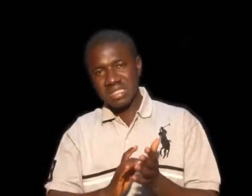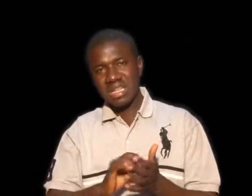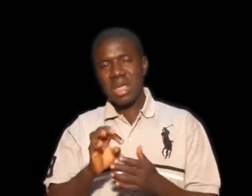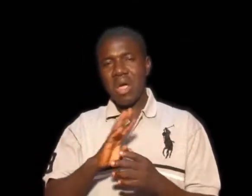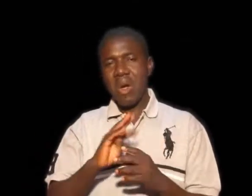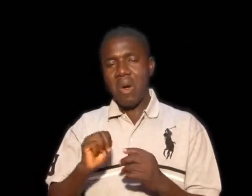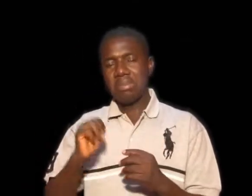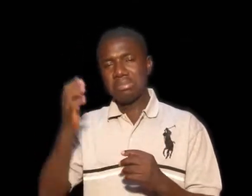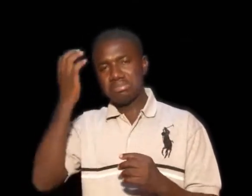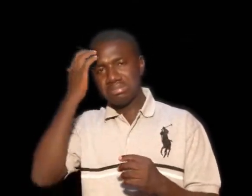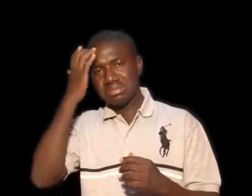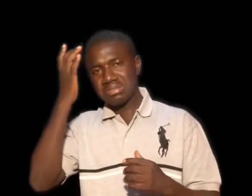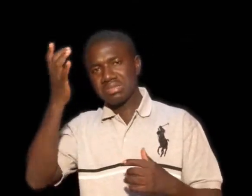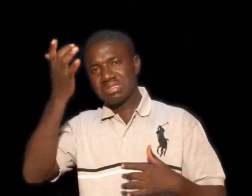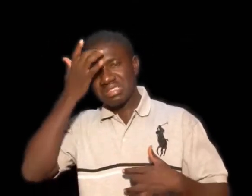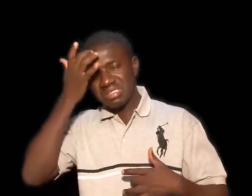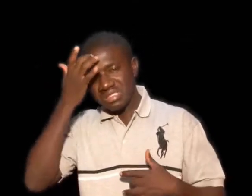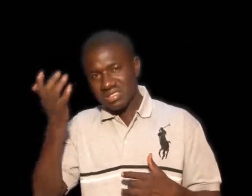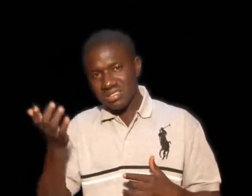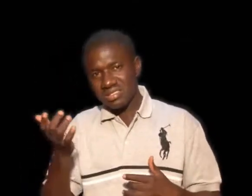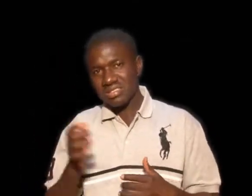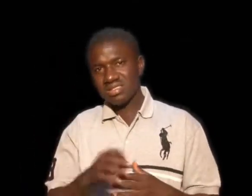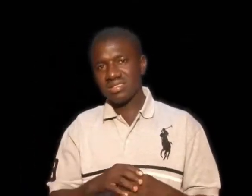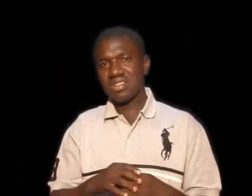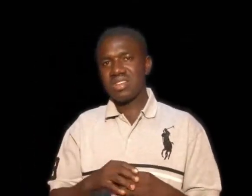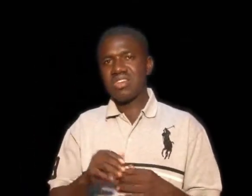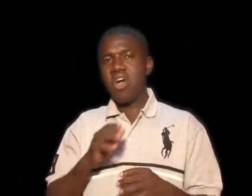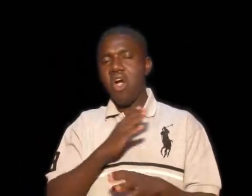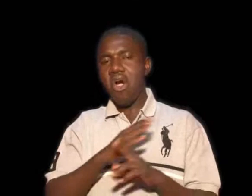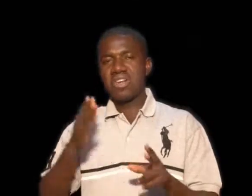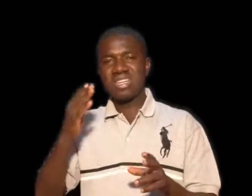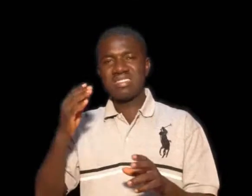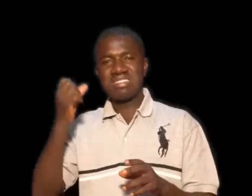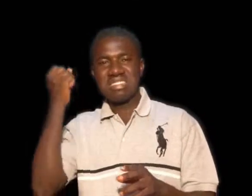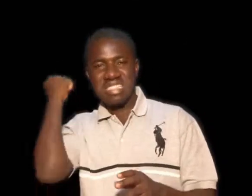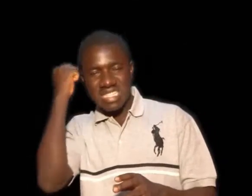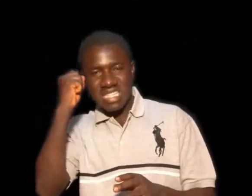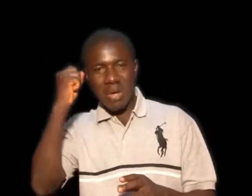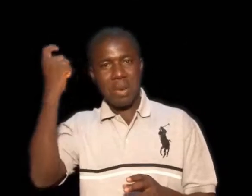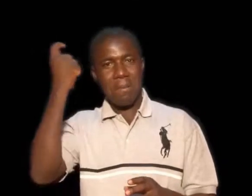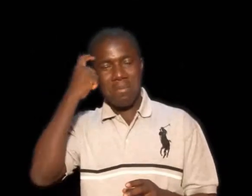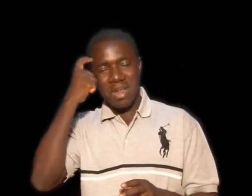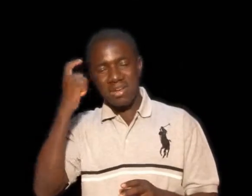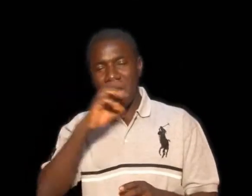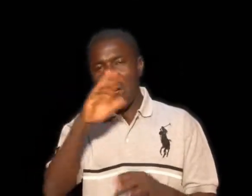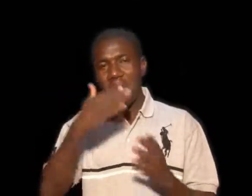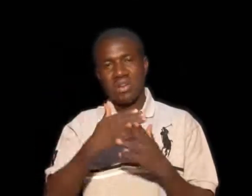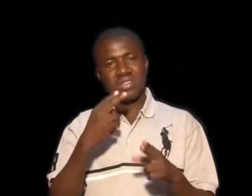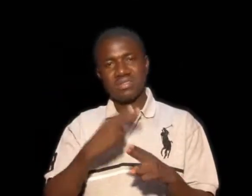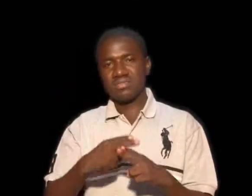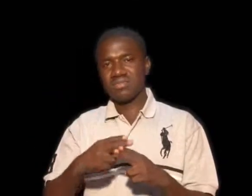diseased, neurotic, psycho, psychotic, unsound mind,